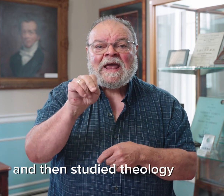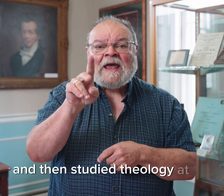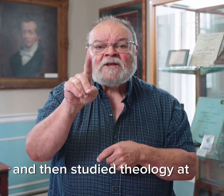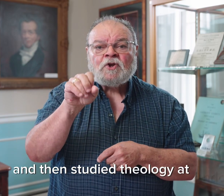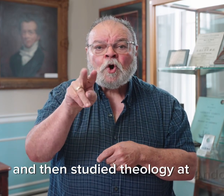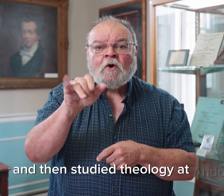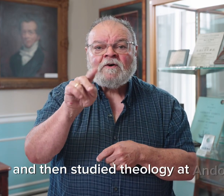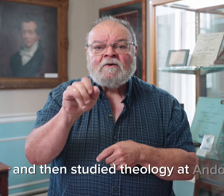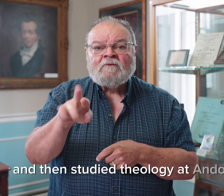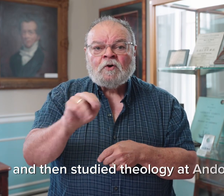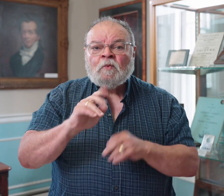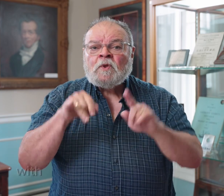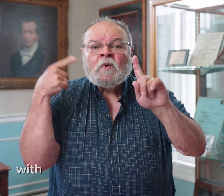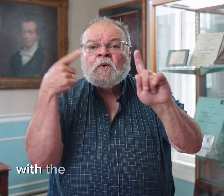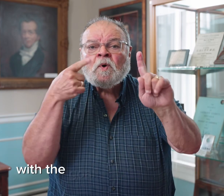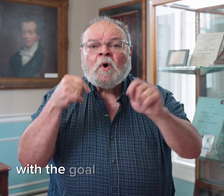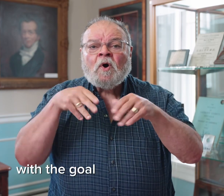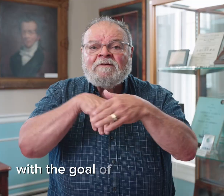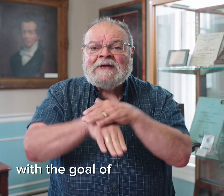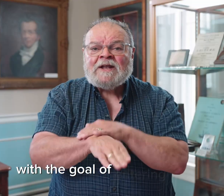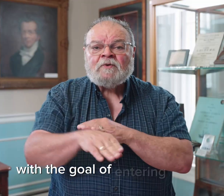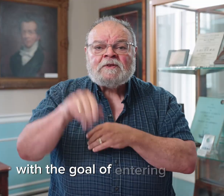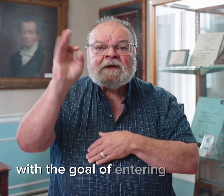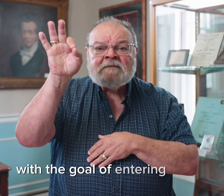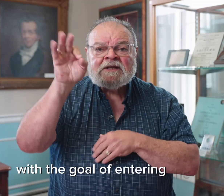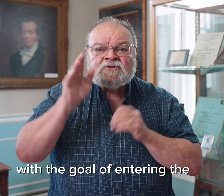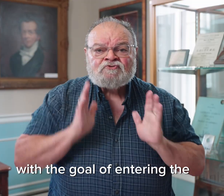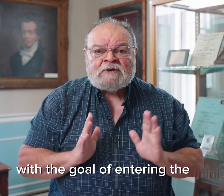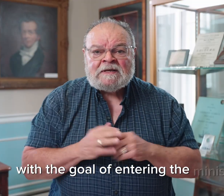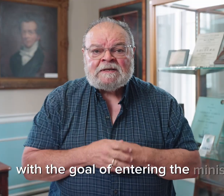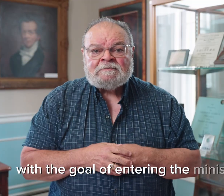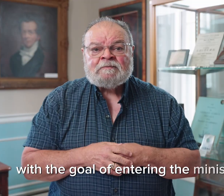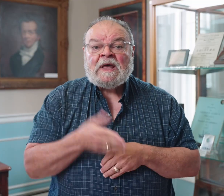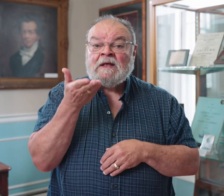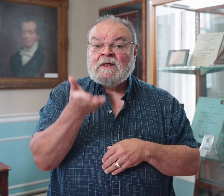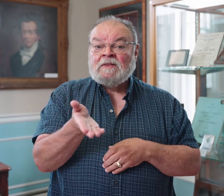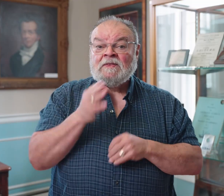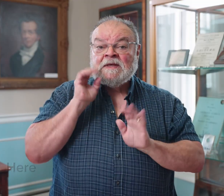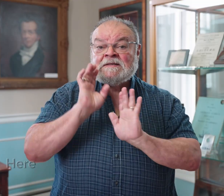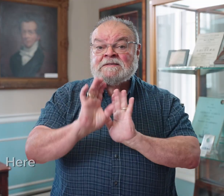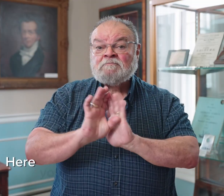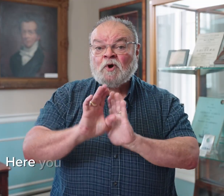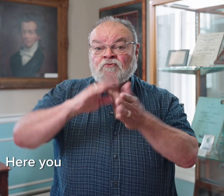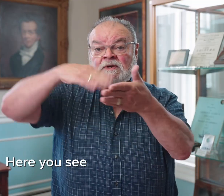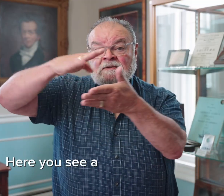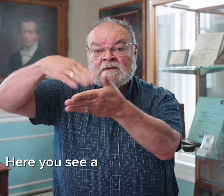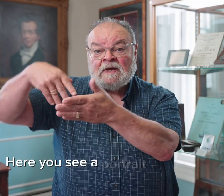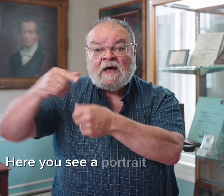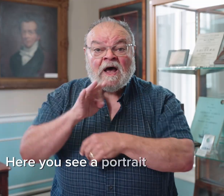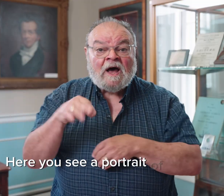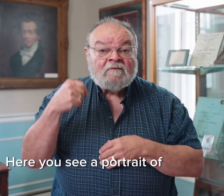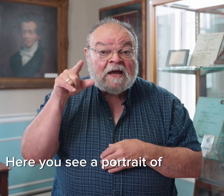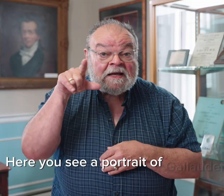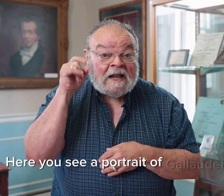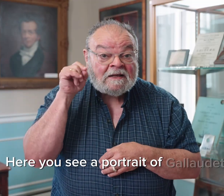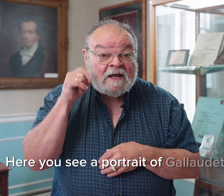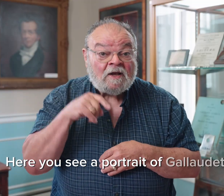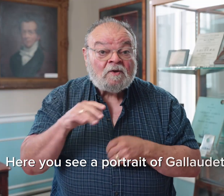at Andover with the goal of entering the ministry. Here you see a portrait of Gallaudet that